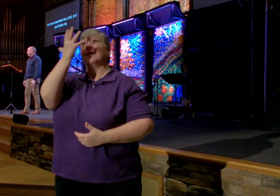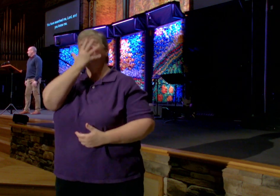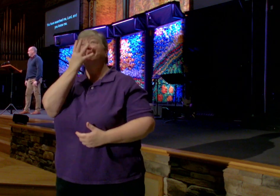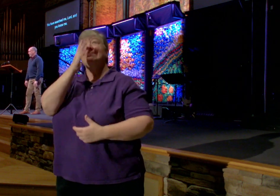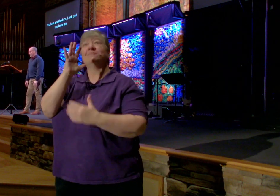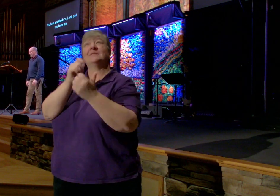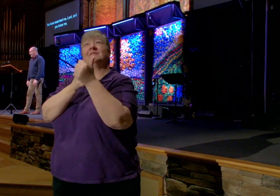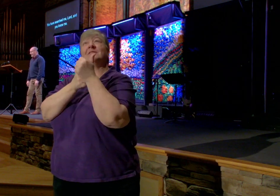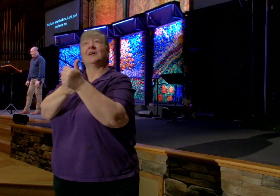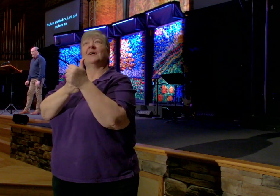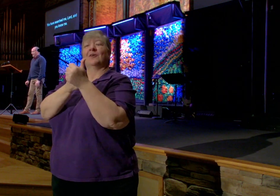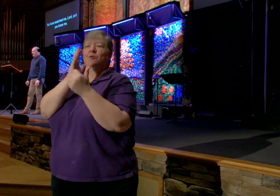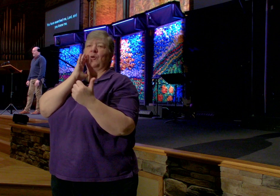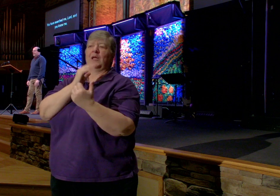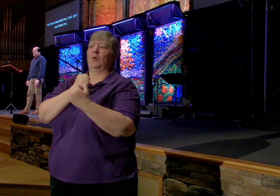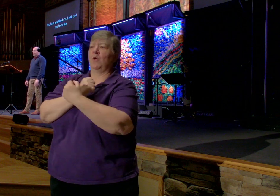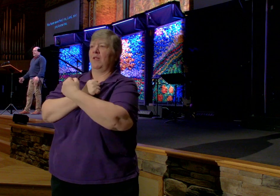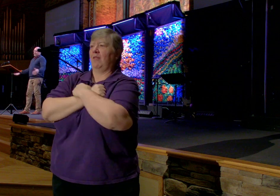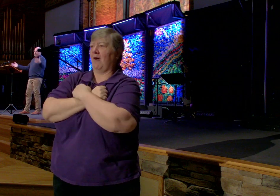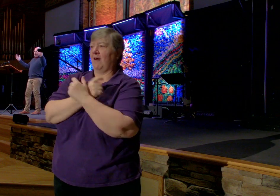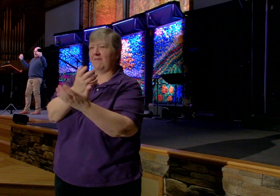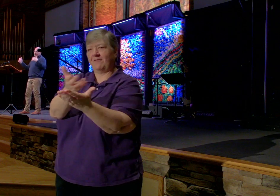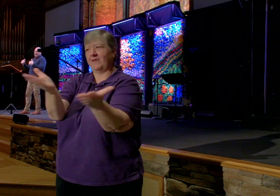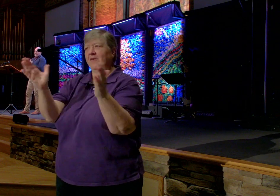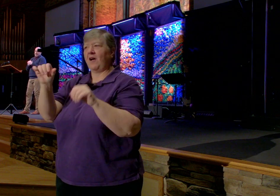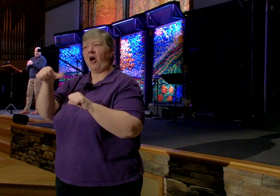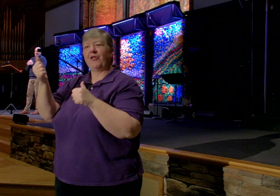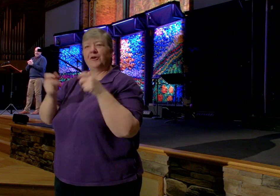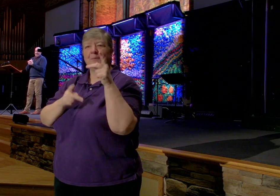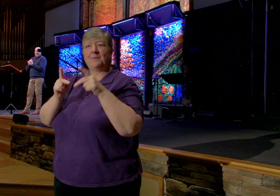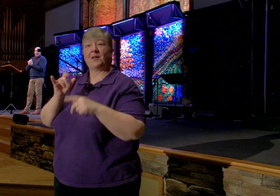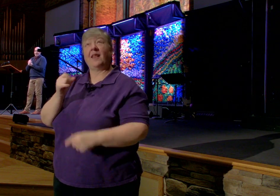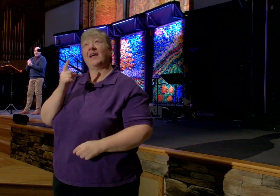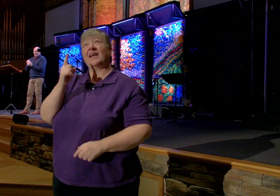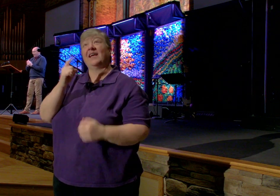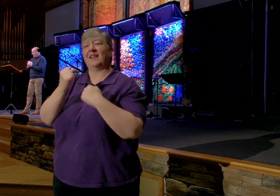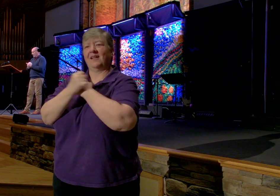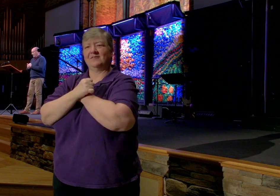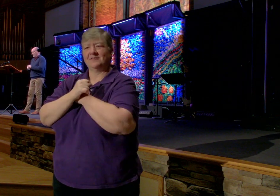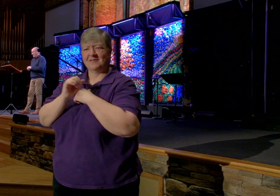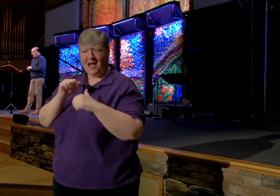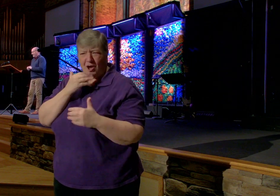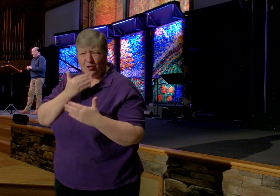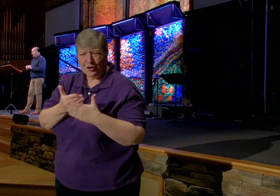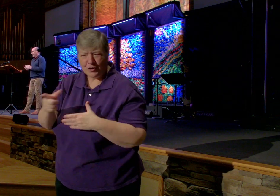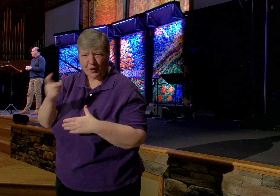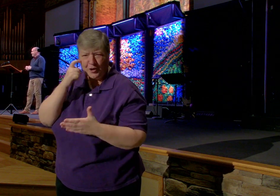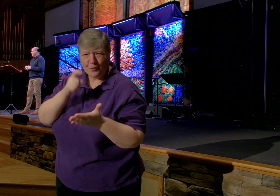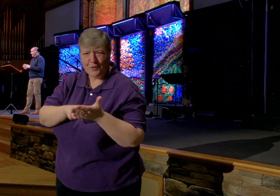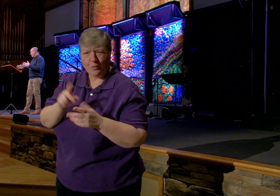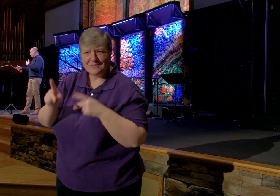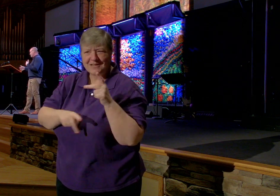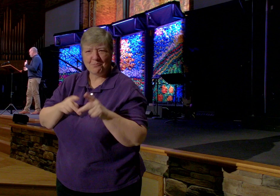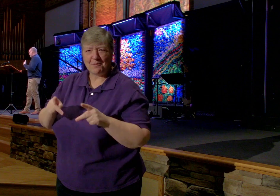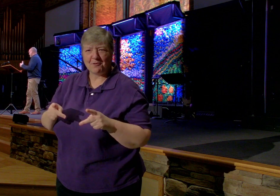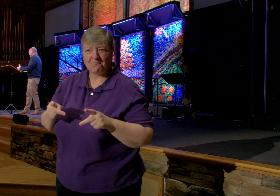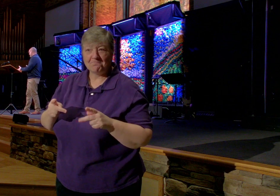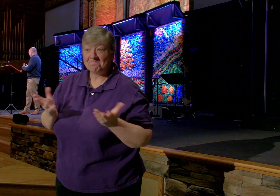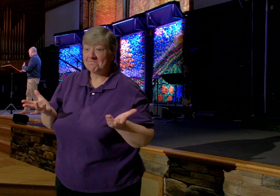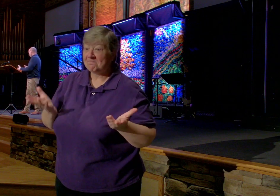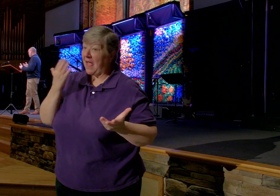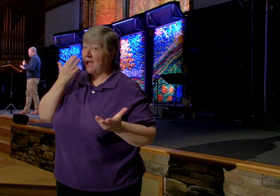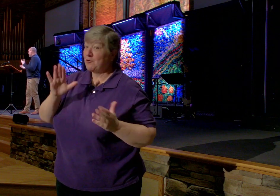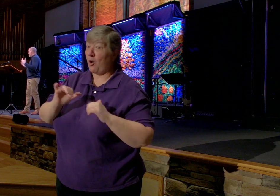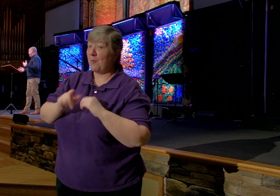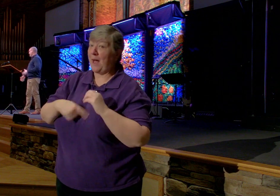will love other people like he does. So how are you at noticing people these days? I don't know